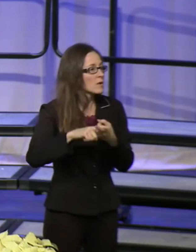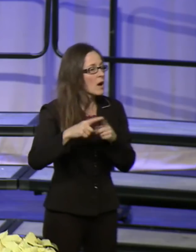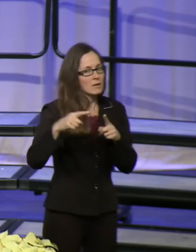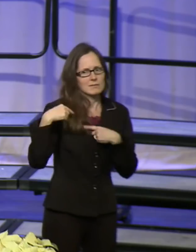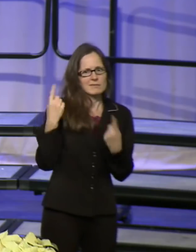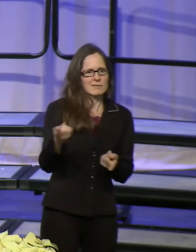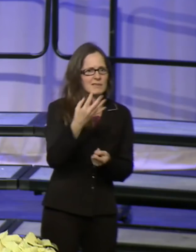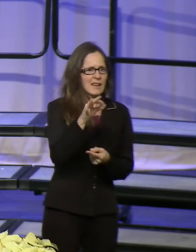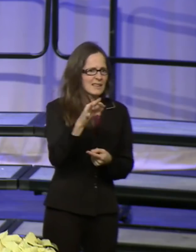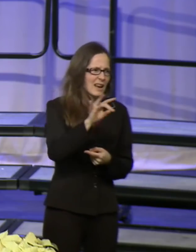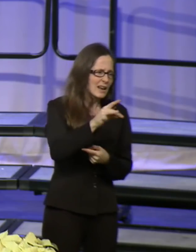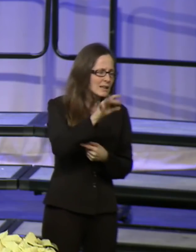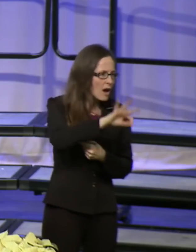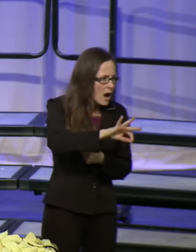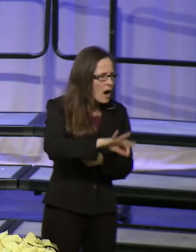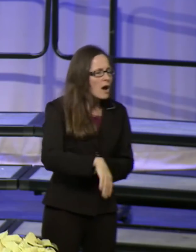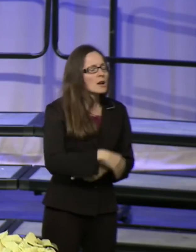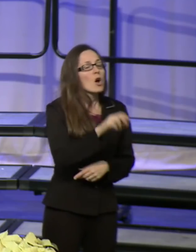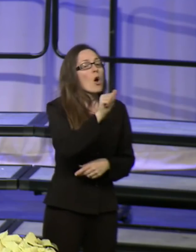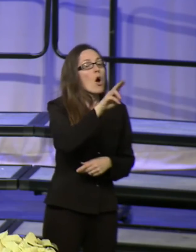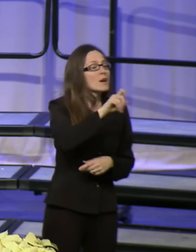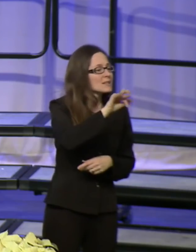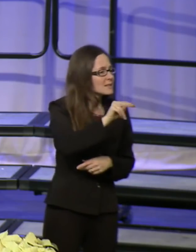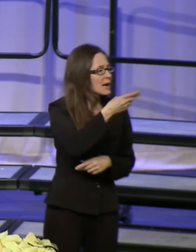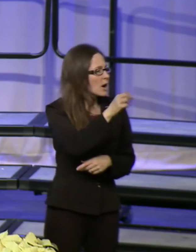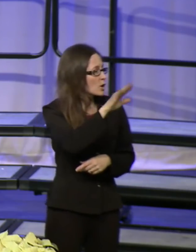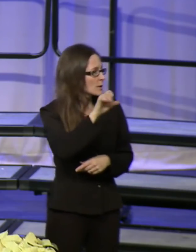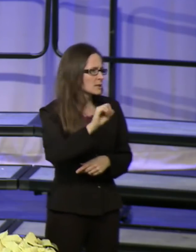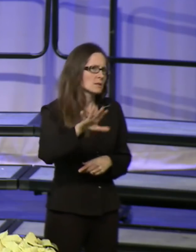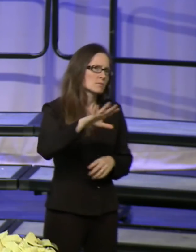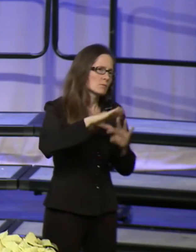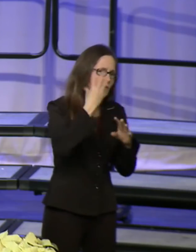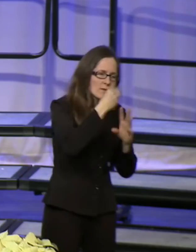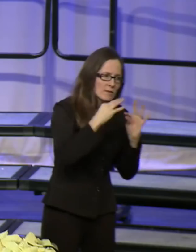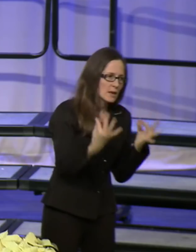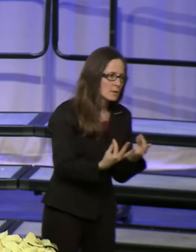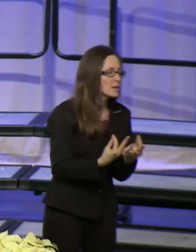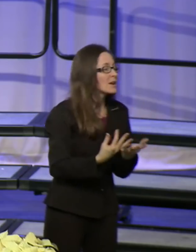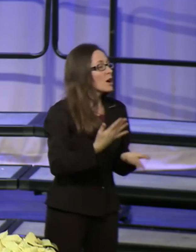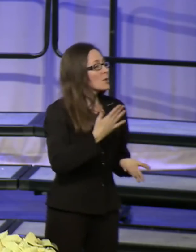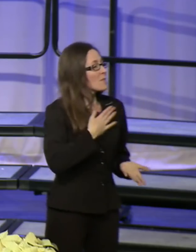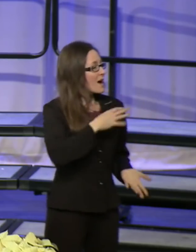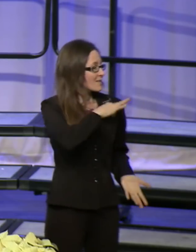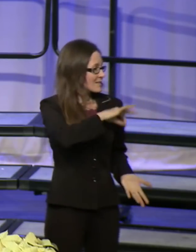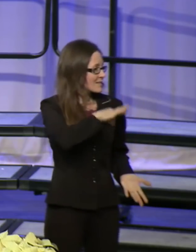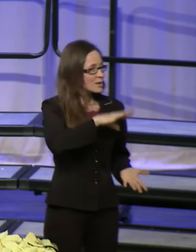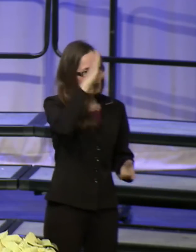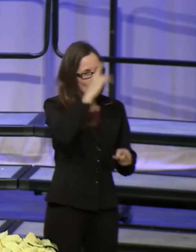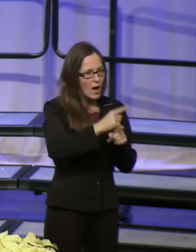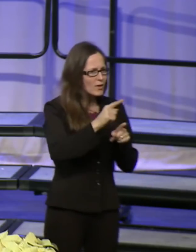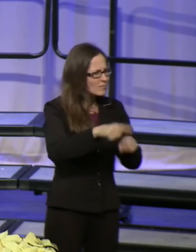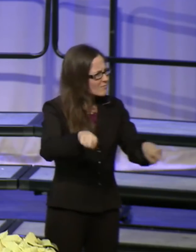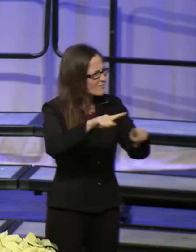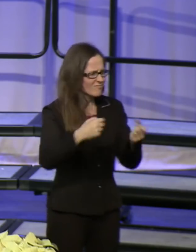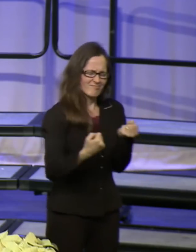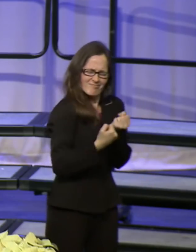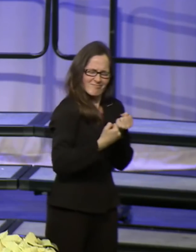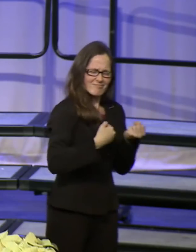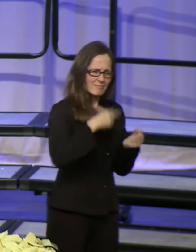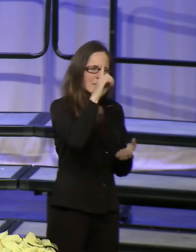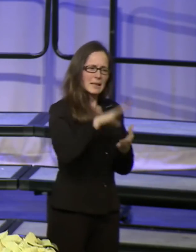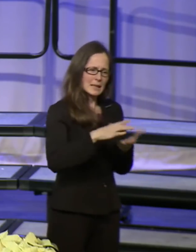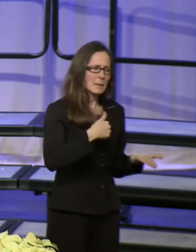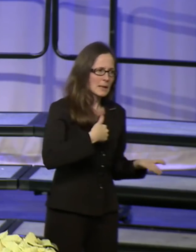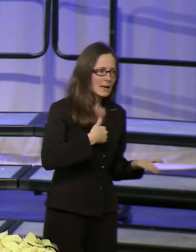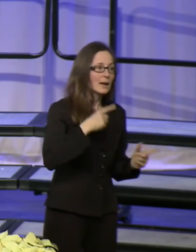York, Austin Harris and his beautiful family. All of my fraternity brothers worldwide who believed in me to lead and serve, especially those at Hampton